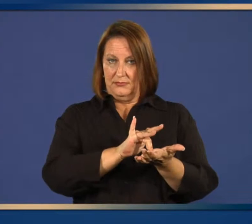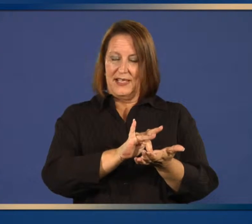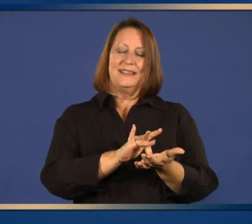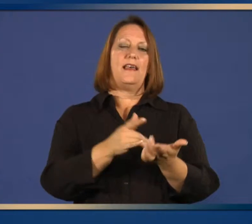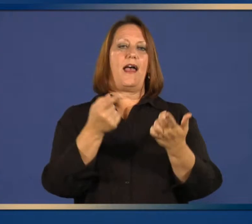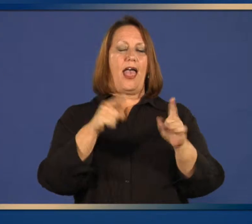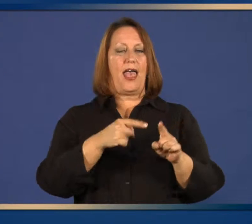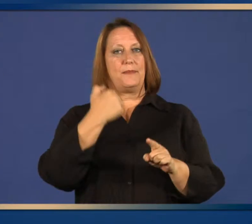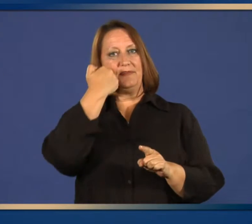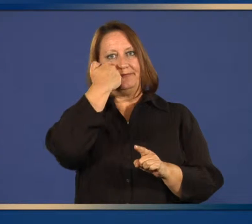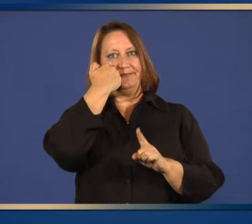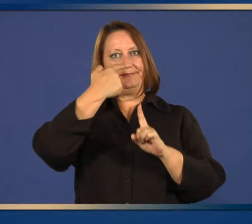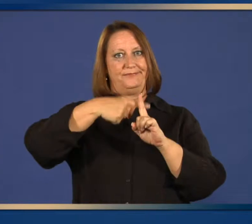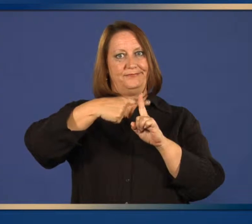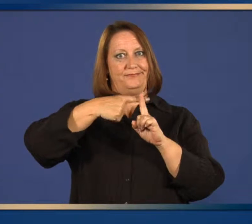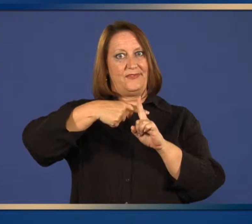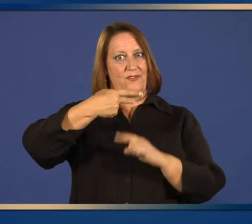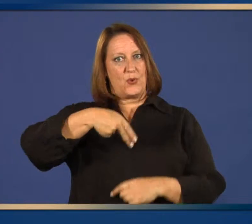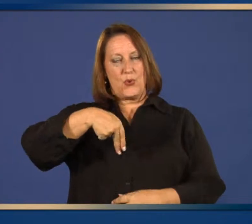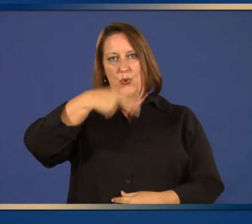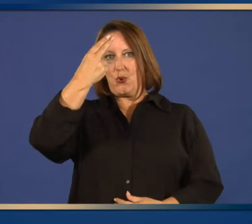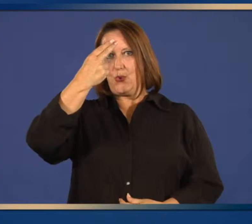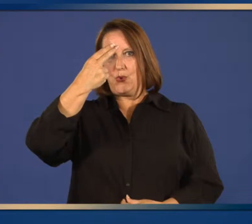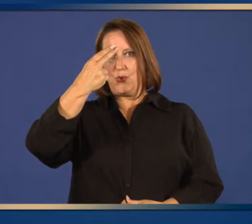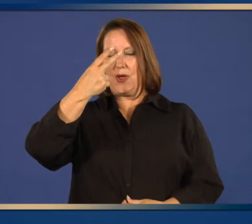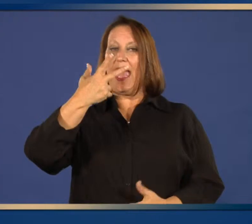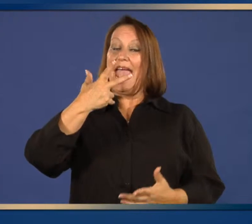in young children in Australia.